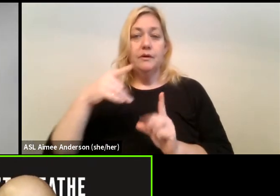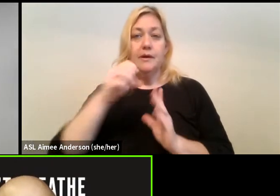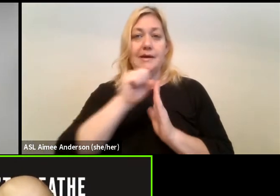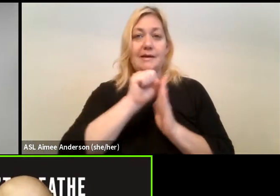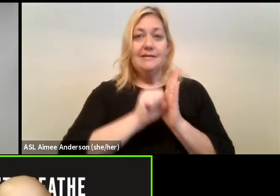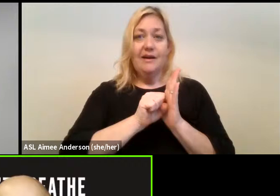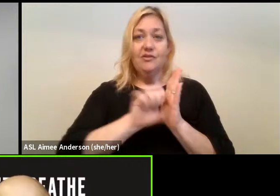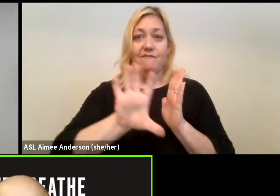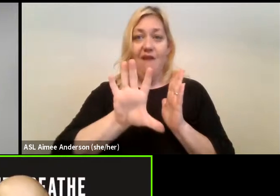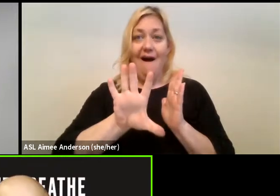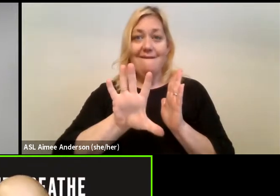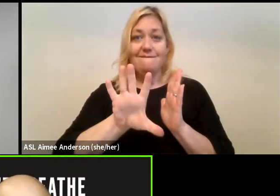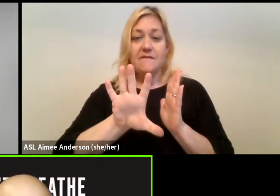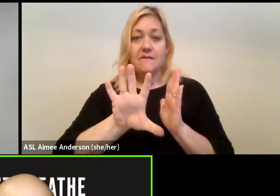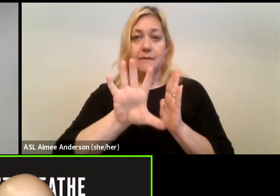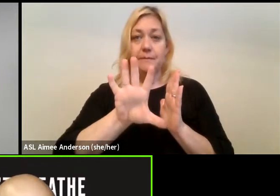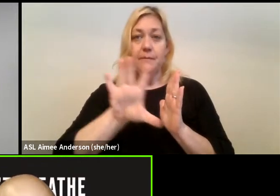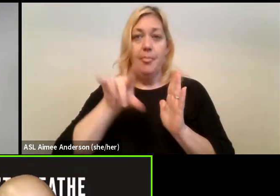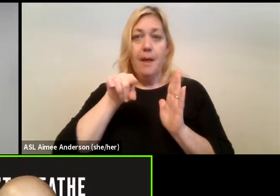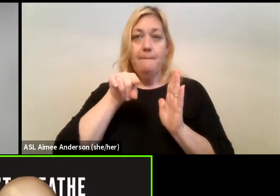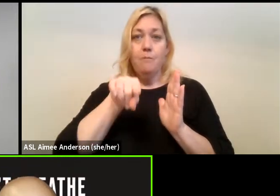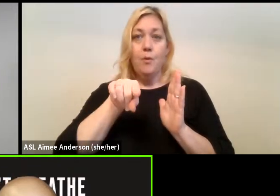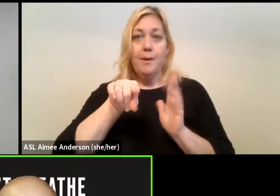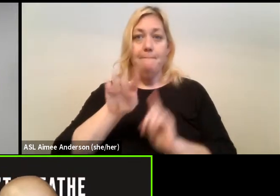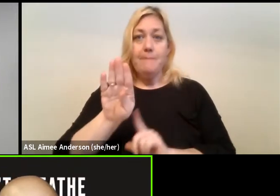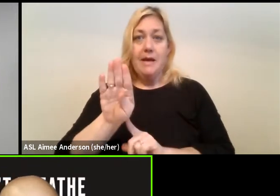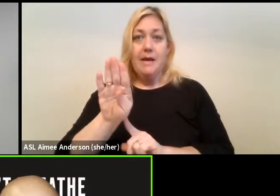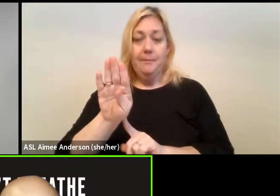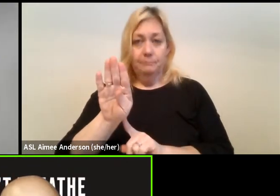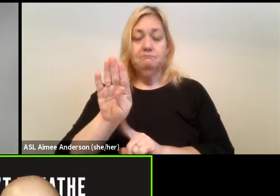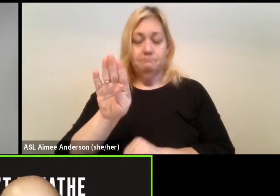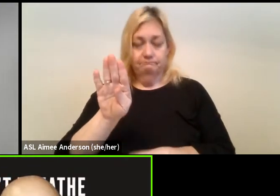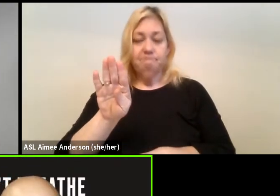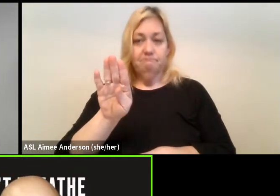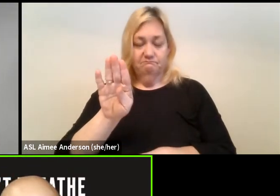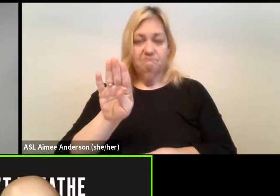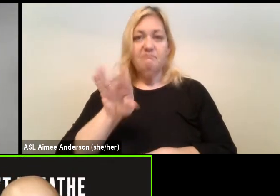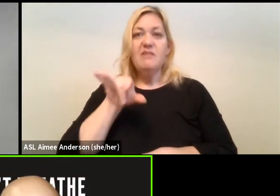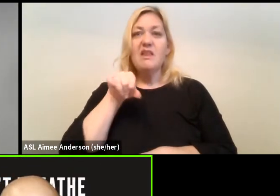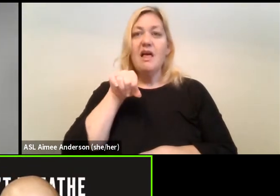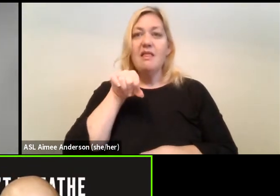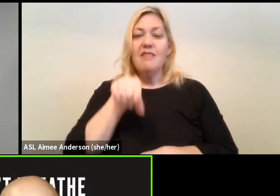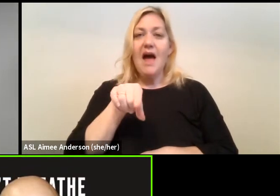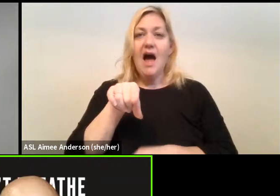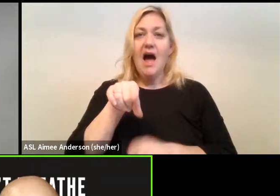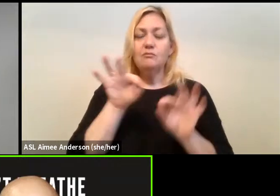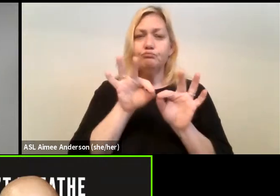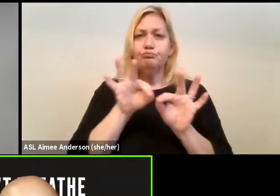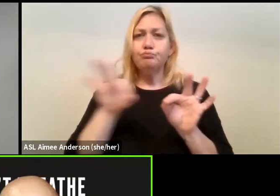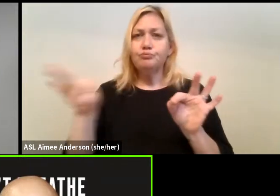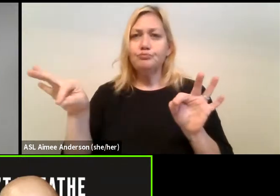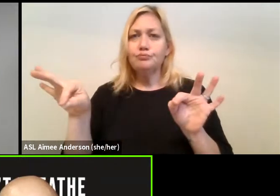section 5, point B, where it talks about